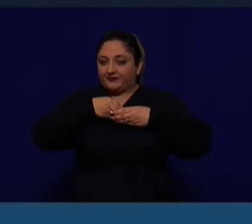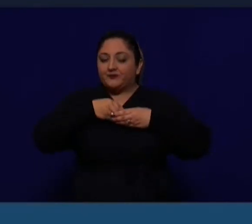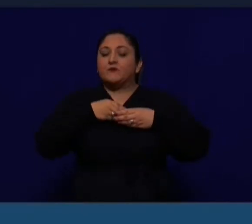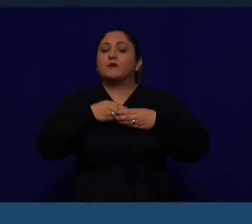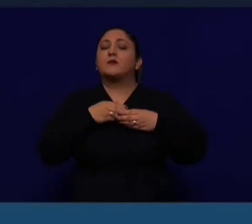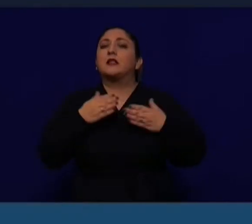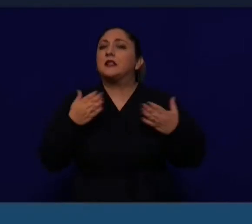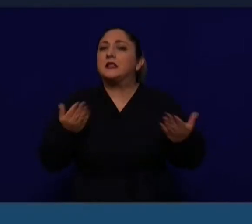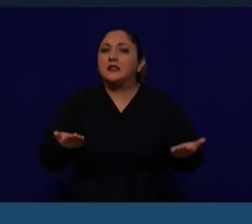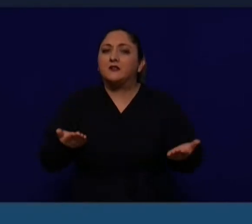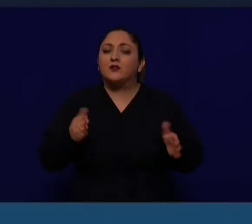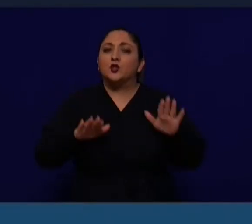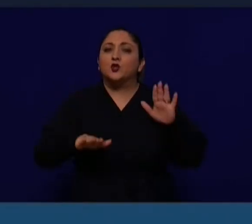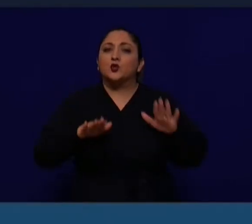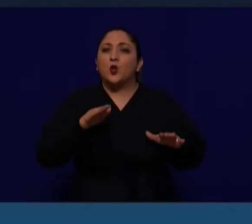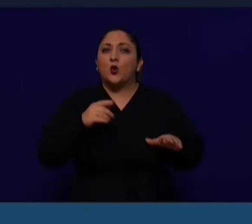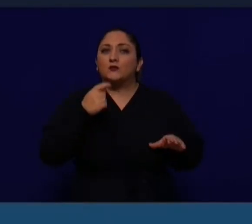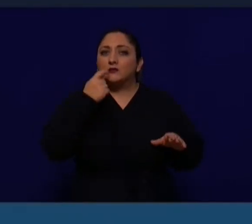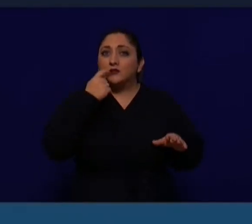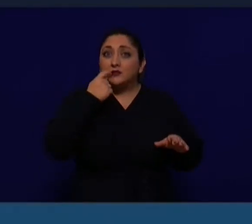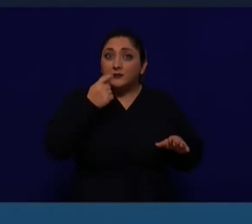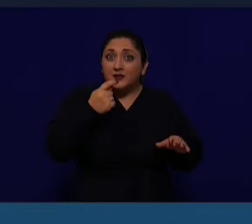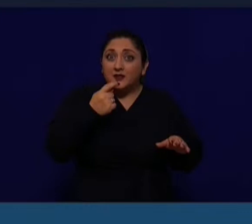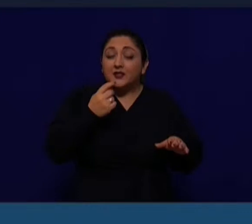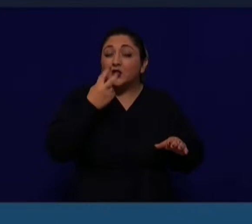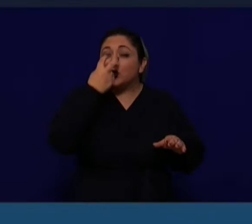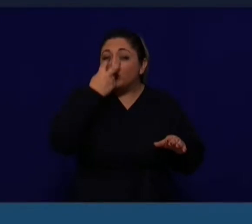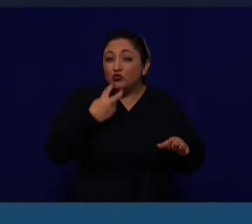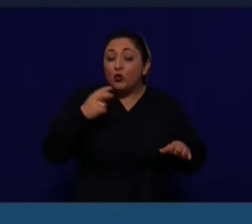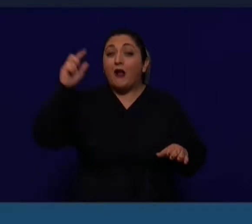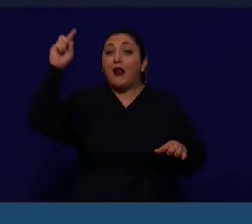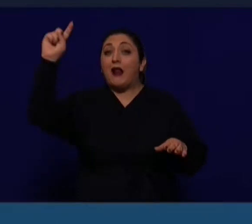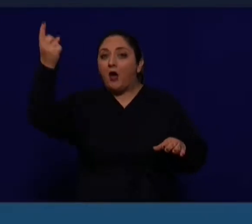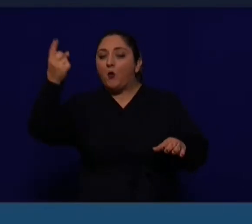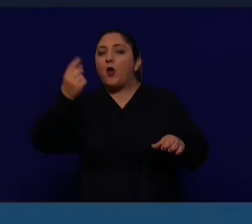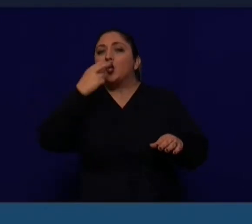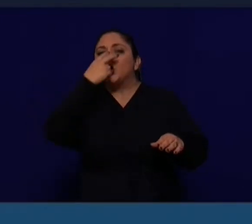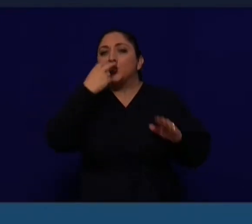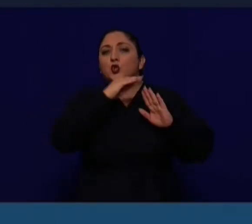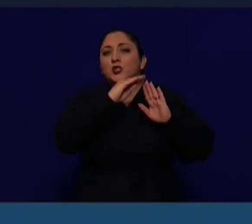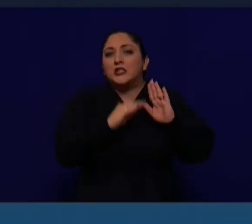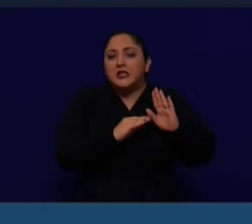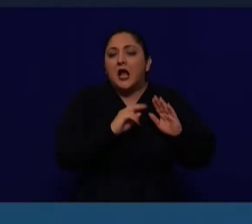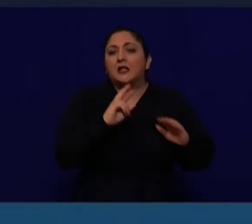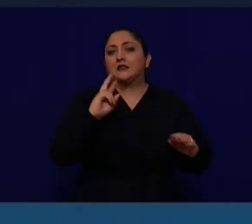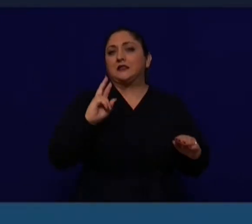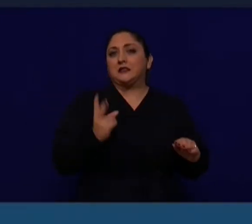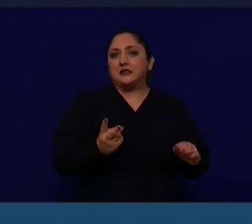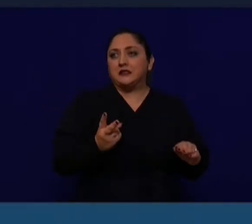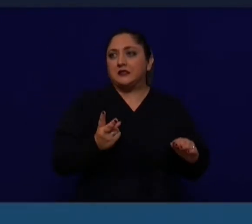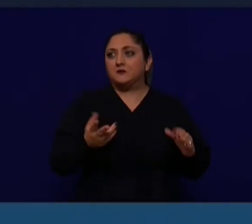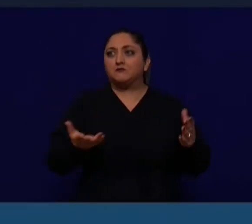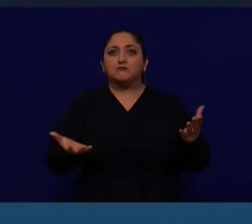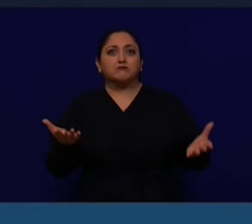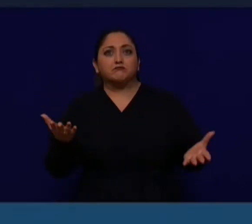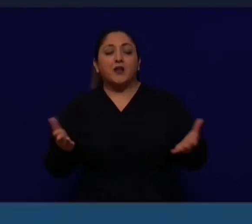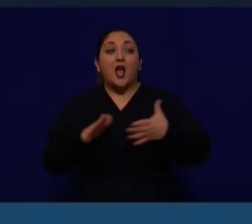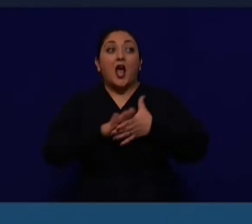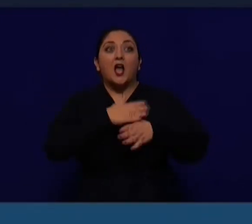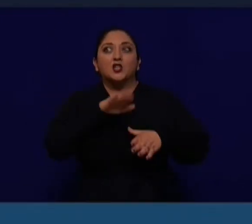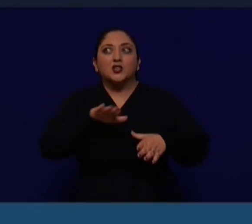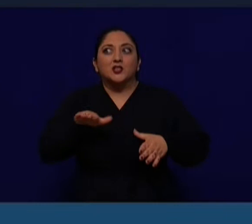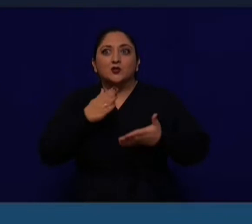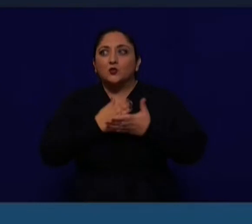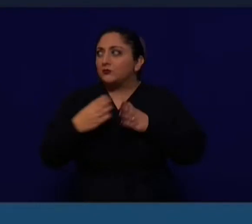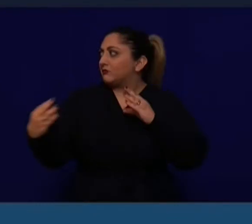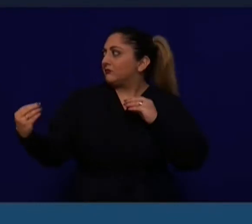l-età min huwa l-ikbar jirċivija l-ewwel jew ħajkunu batches differenti. Qed nistaqsi għaliex ovvjament in-nies jitkellmu u forsi dak li jkun ilek